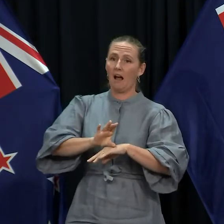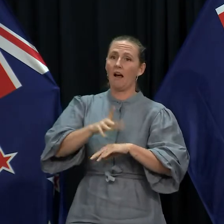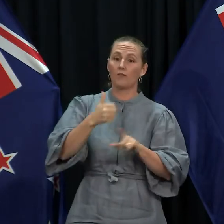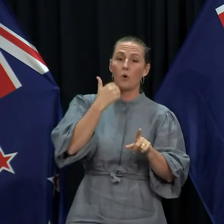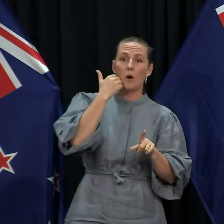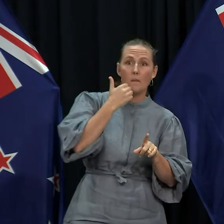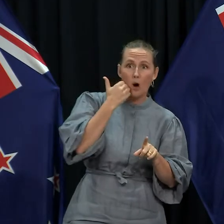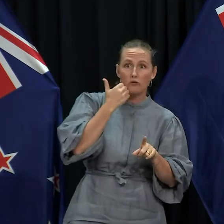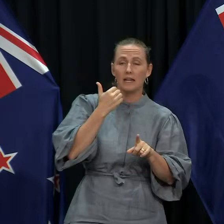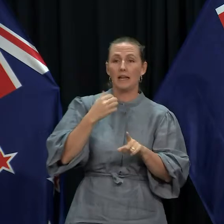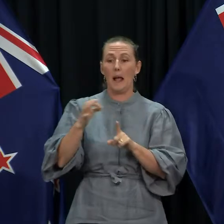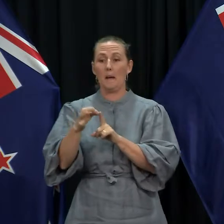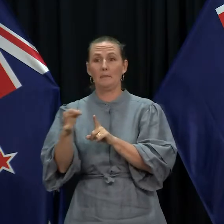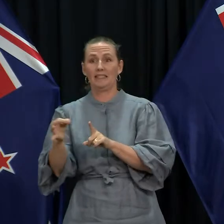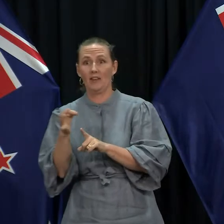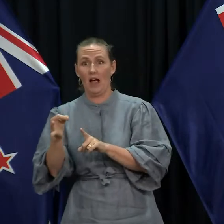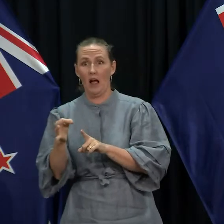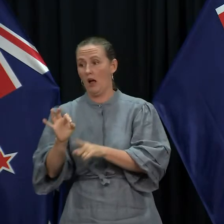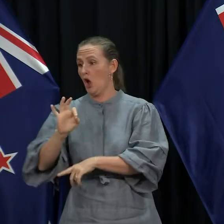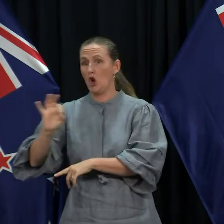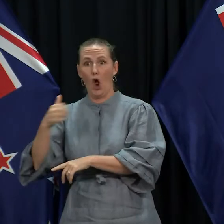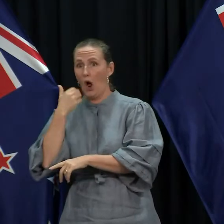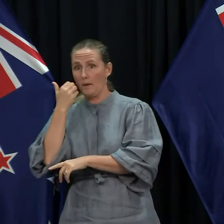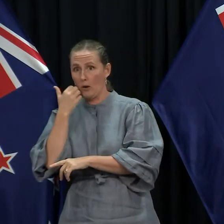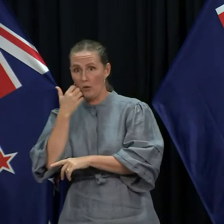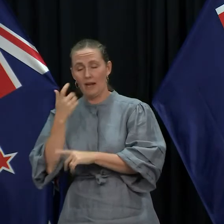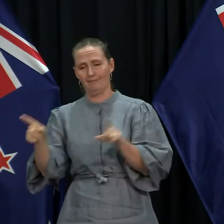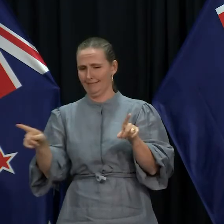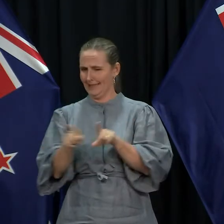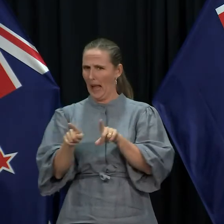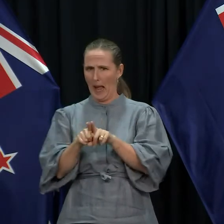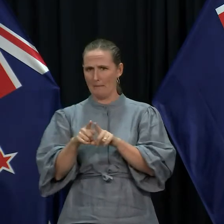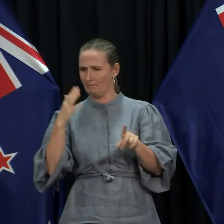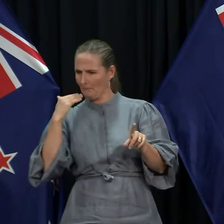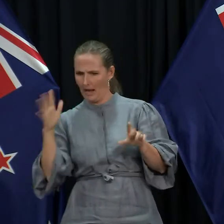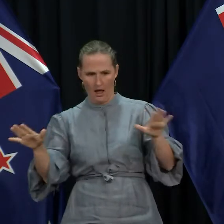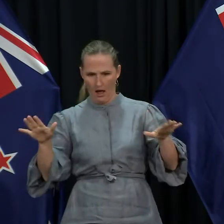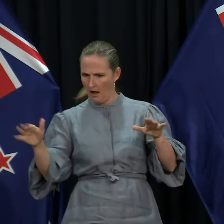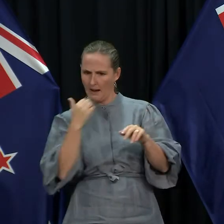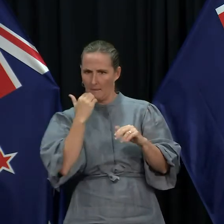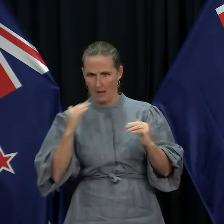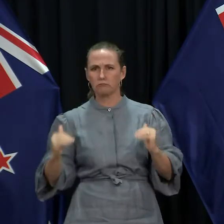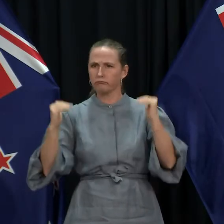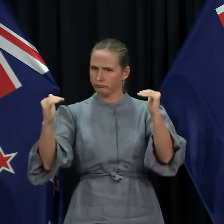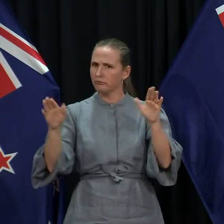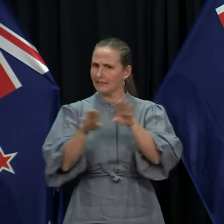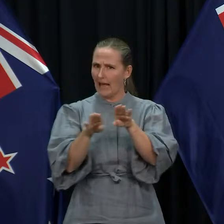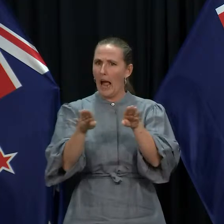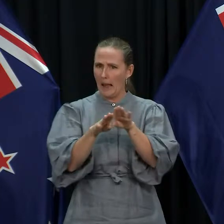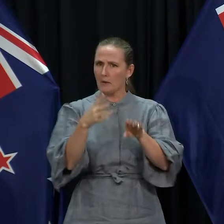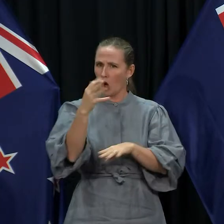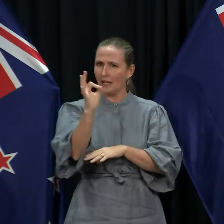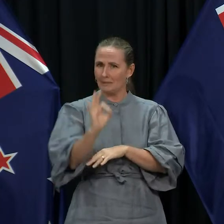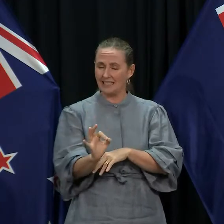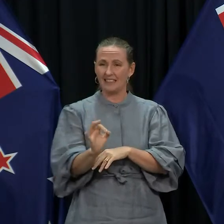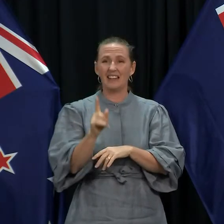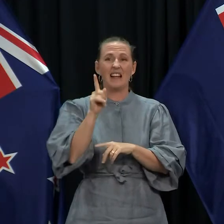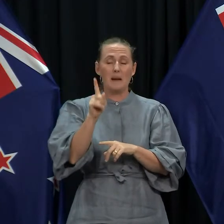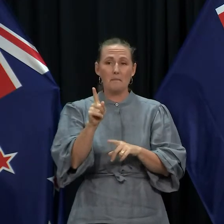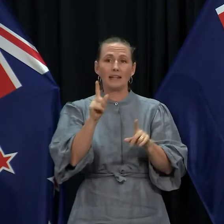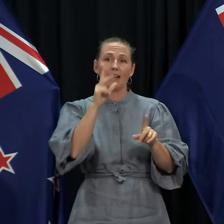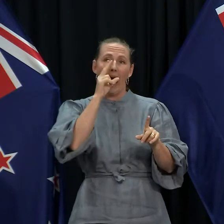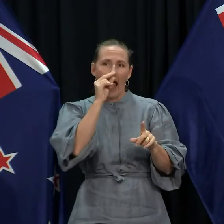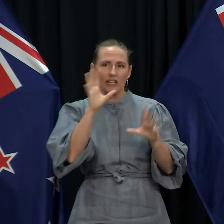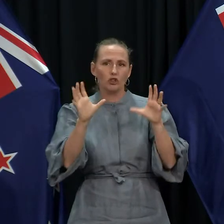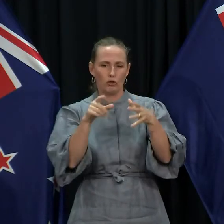and non-Māori non-Pacifica are very similar and up very high, so that's standing them in good stead. It's the age groups, the younger